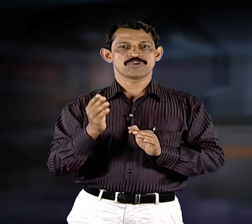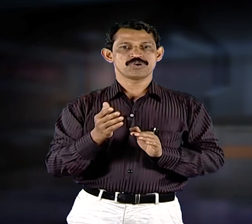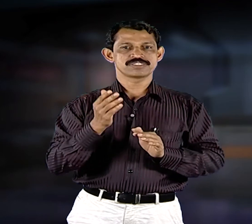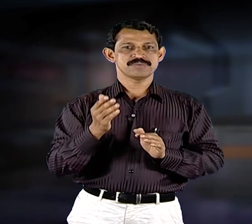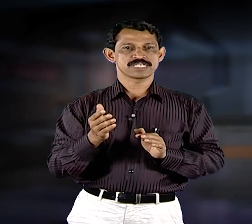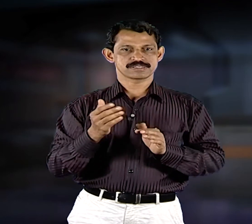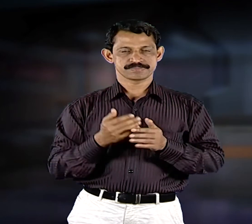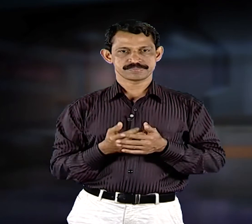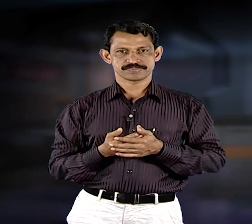following subjects.